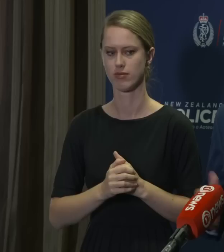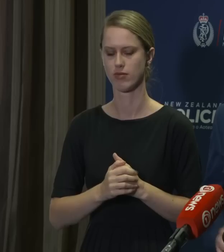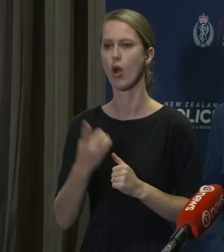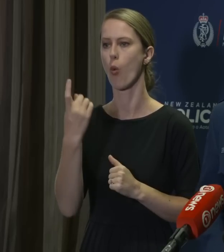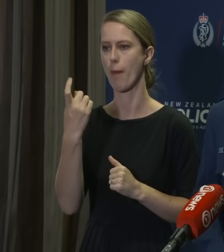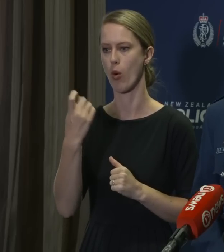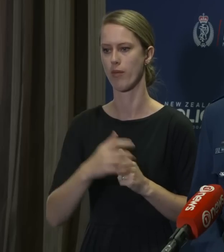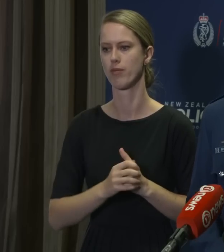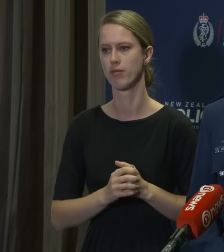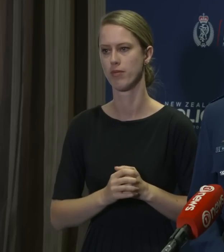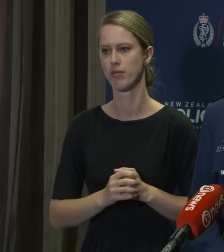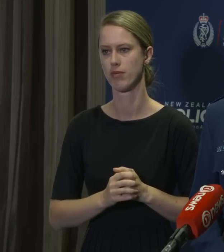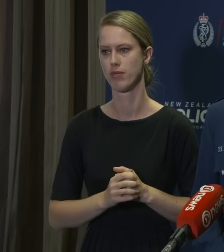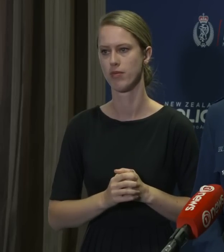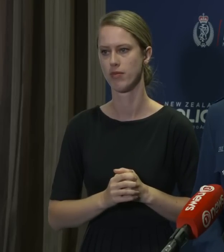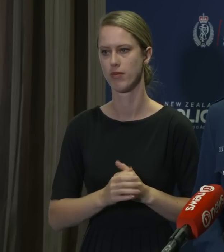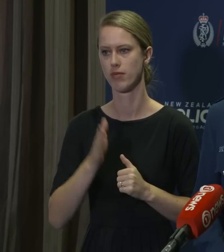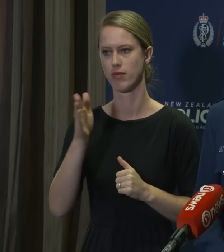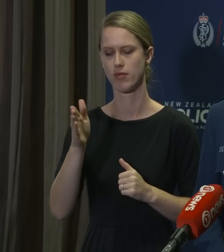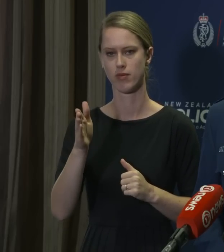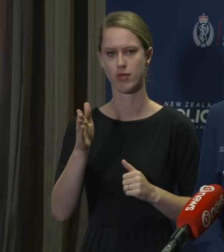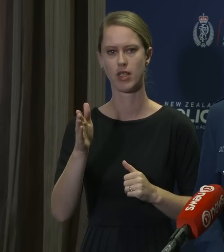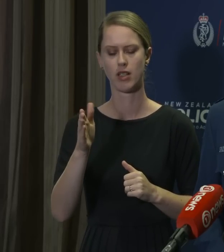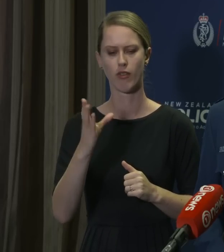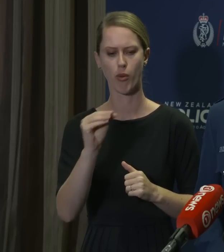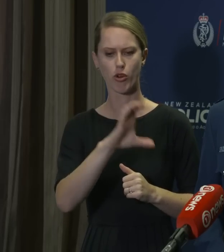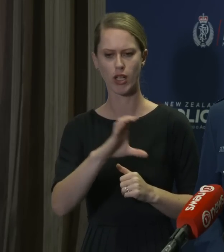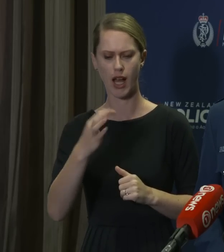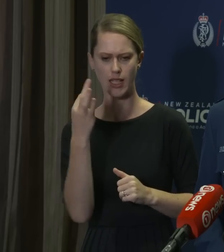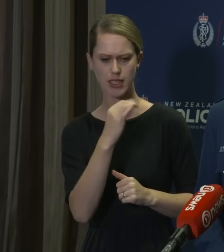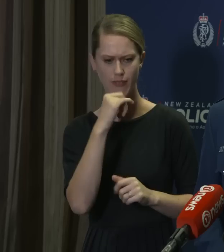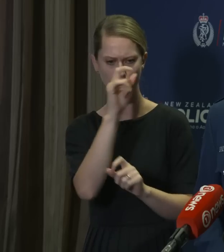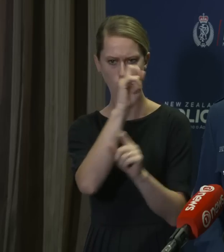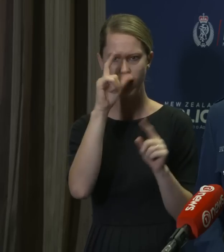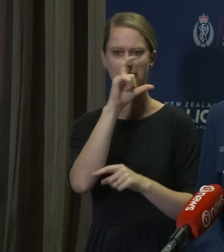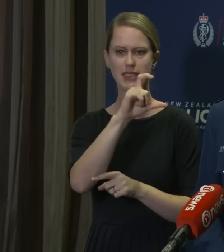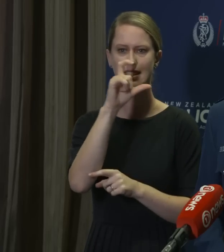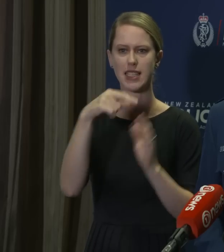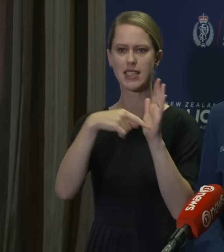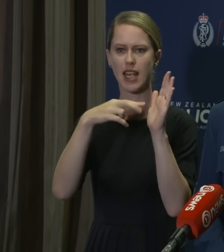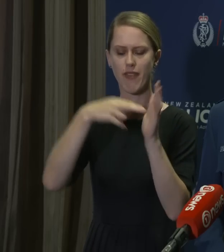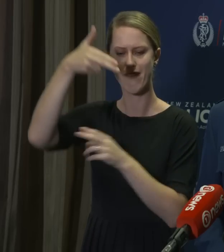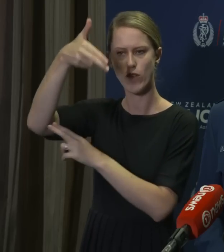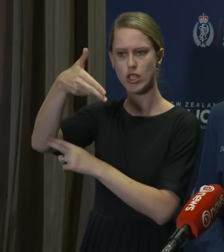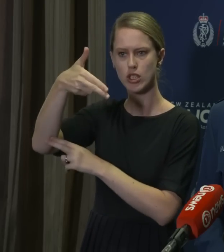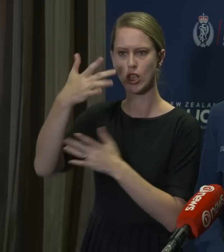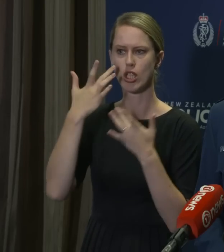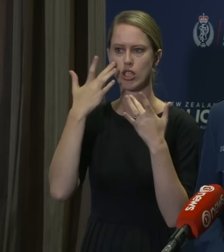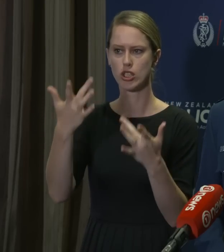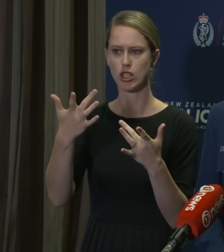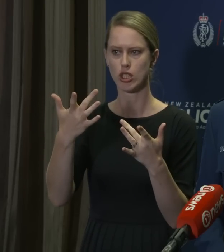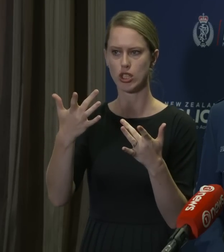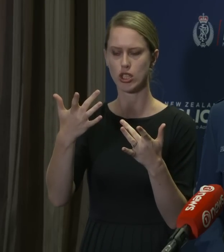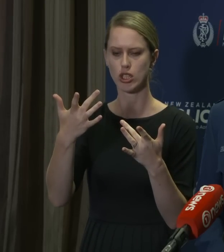I'll take one more. Another question from Christchurch reporter asking about whether you're aware of CCTV footage showing the shooter seemingly shooting